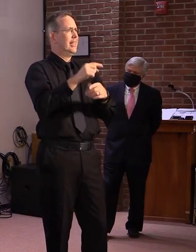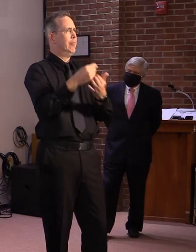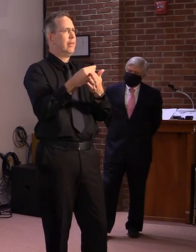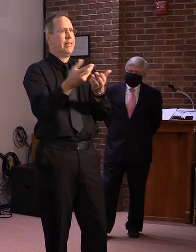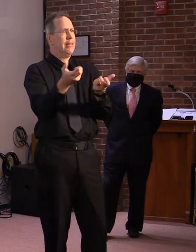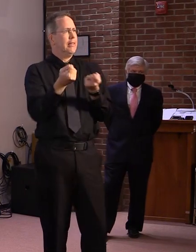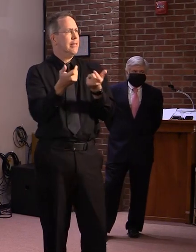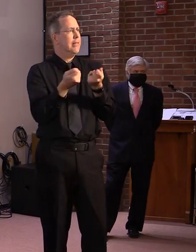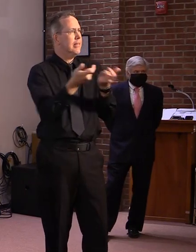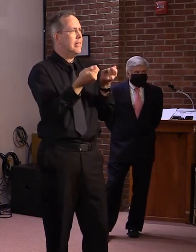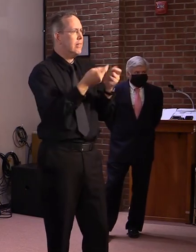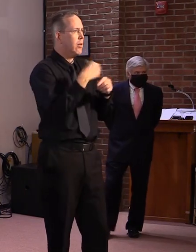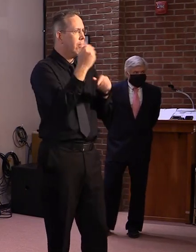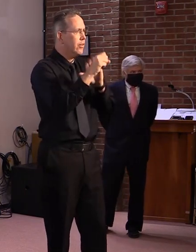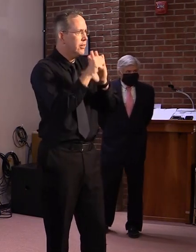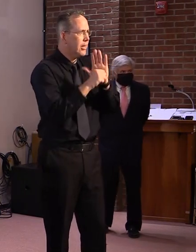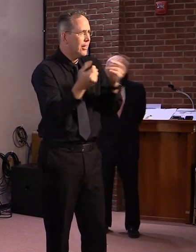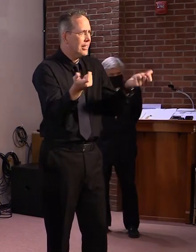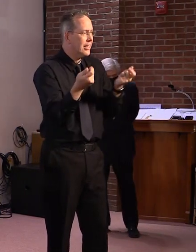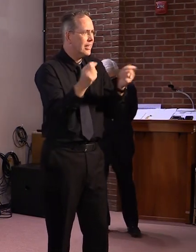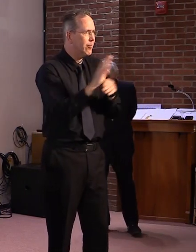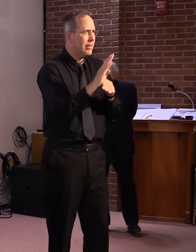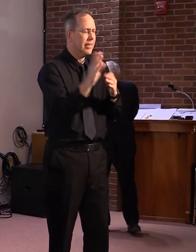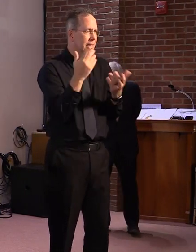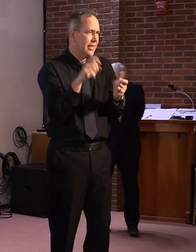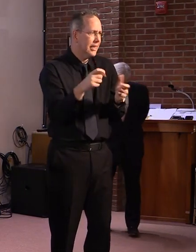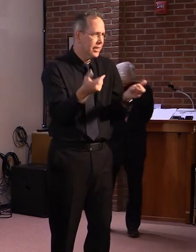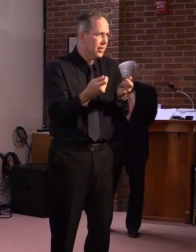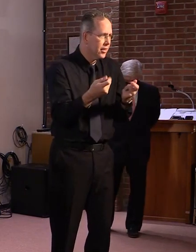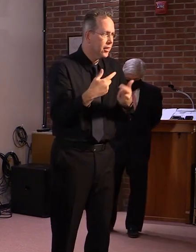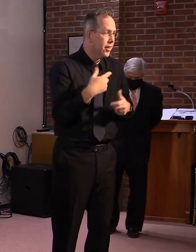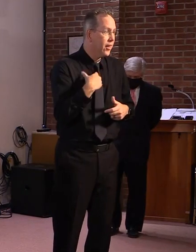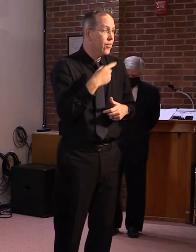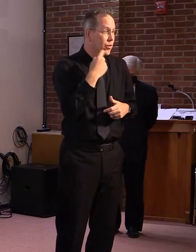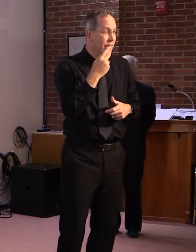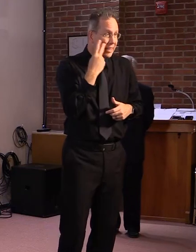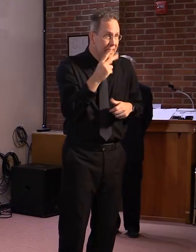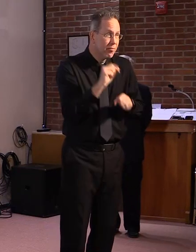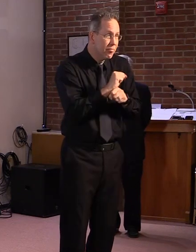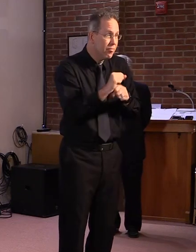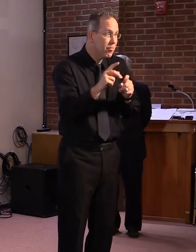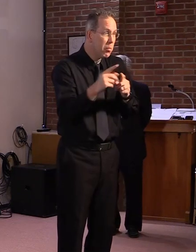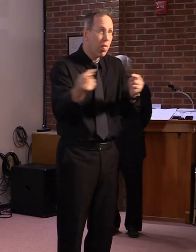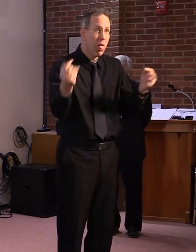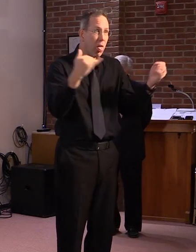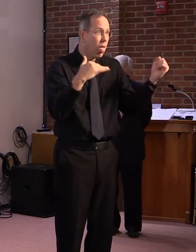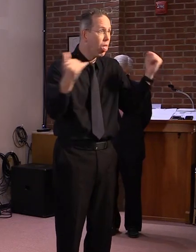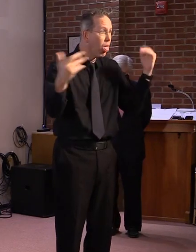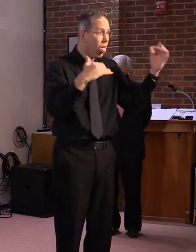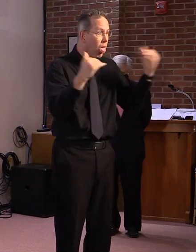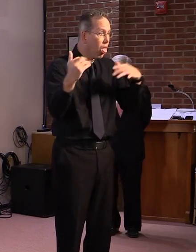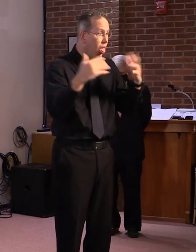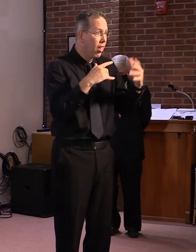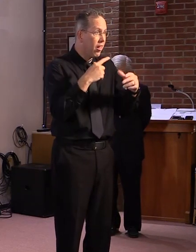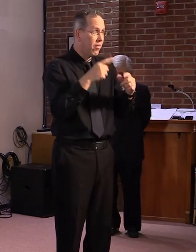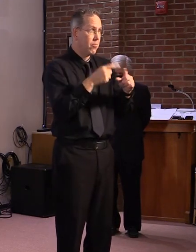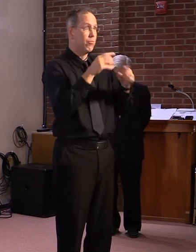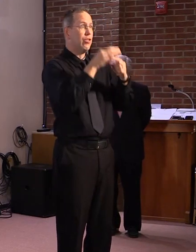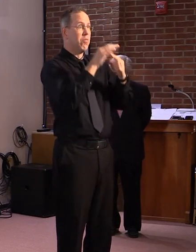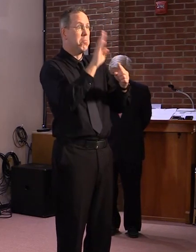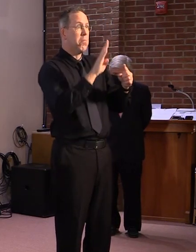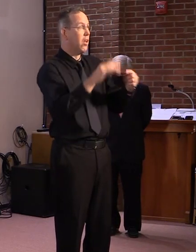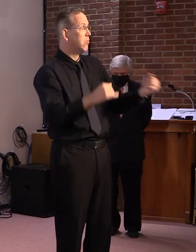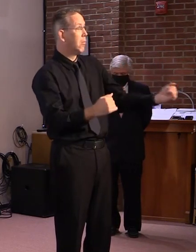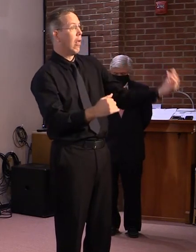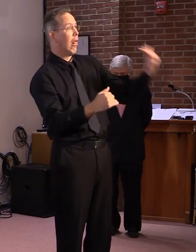we continue to see a prevalence of that, we may have to impose some sort of restriction or ask some of these